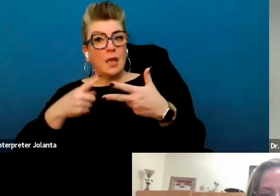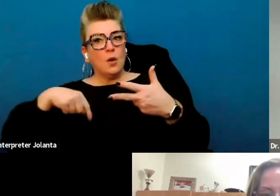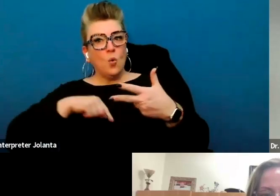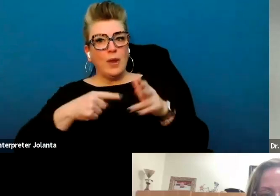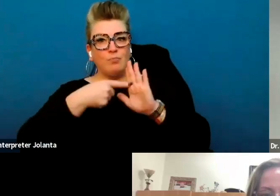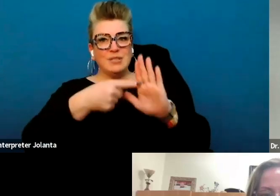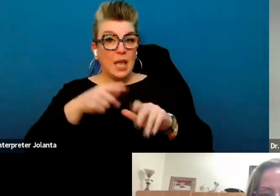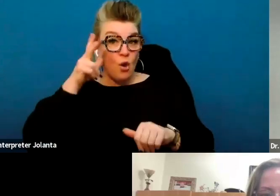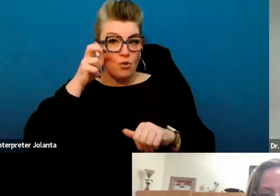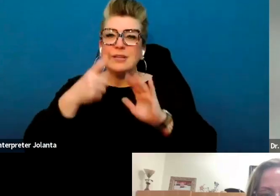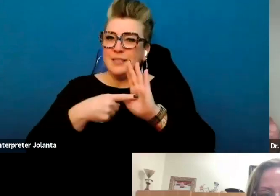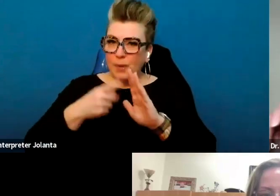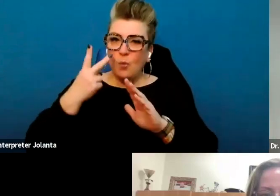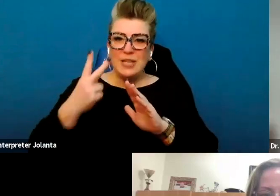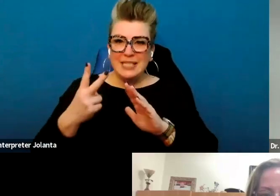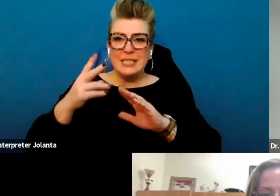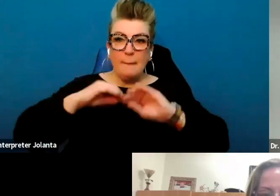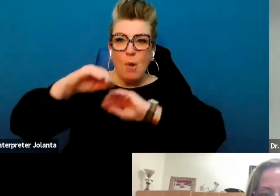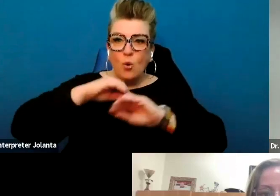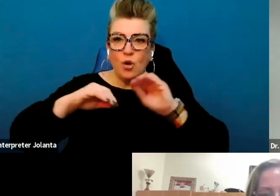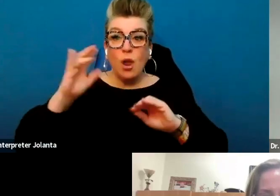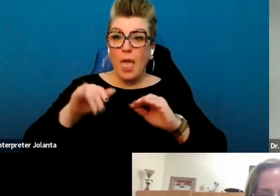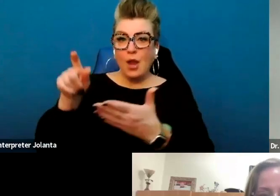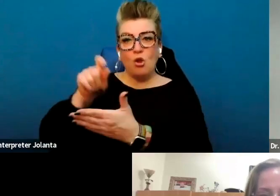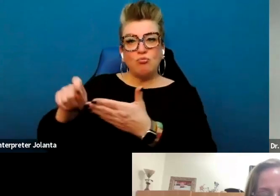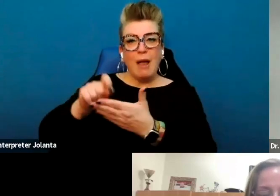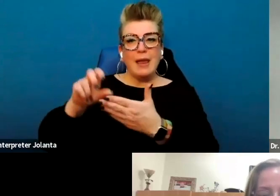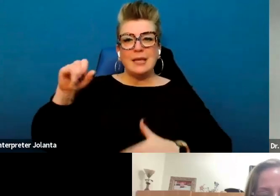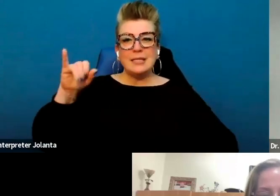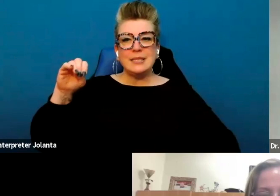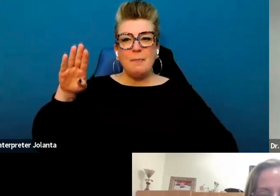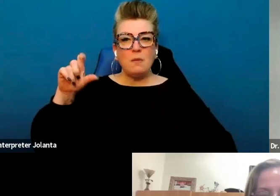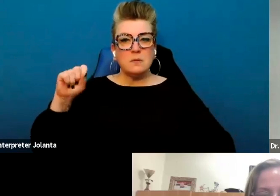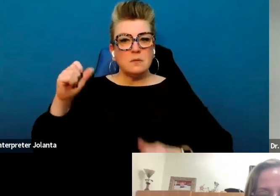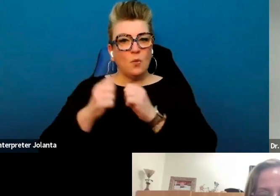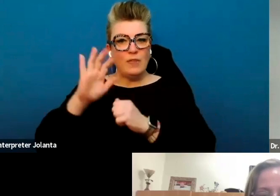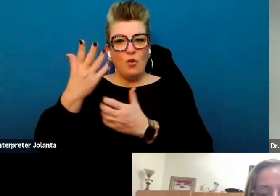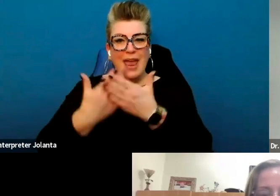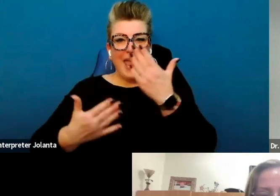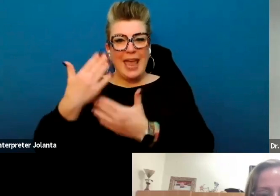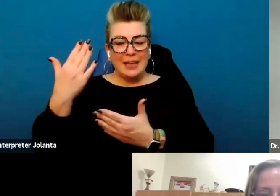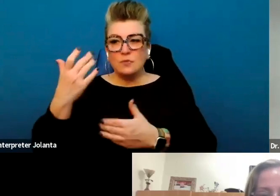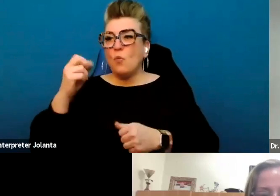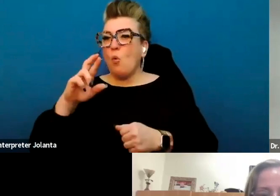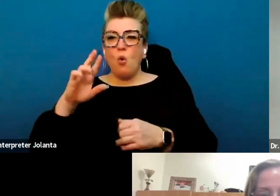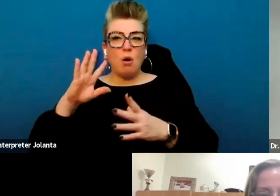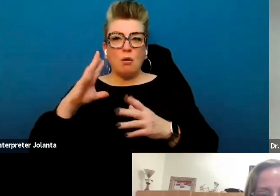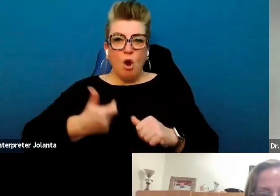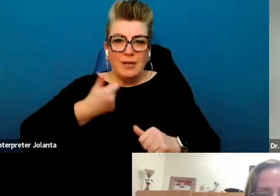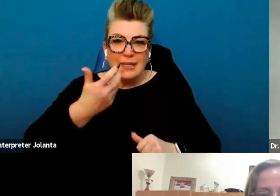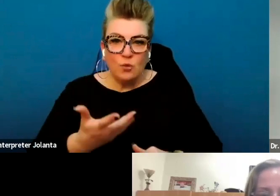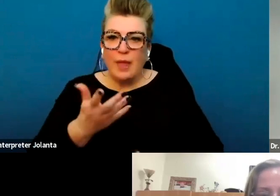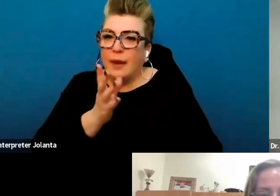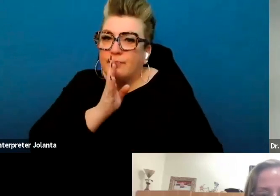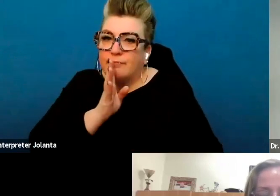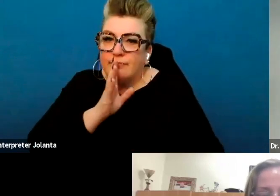with like either writing symbols with your hands or articulating in terms of oral